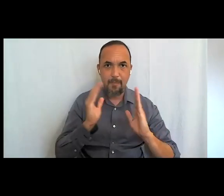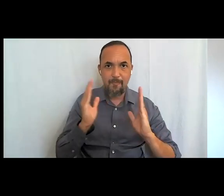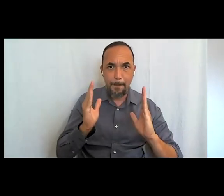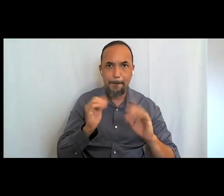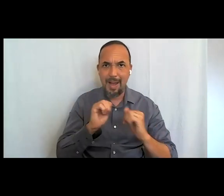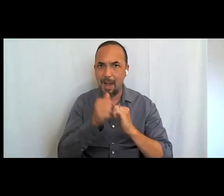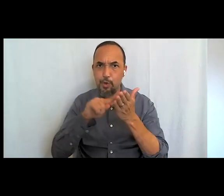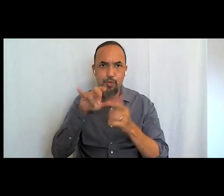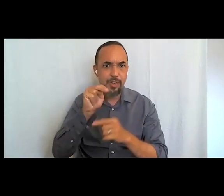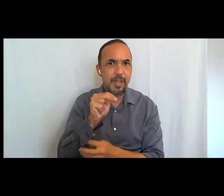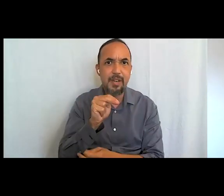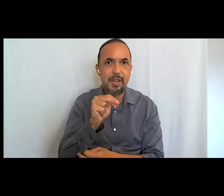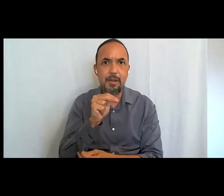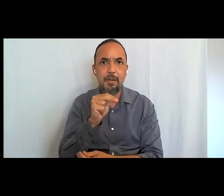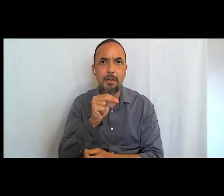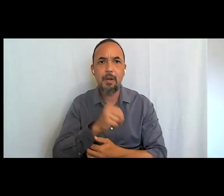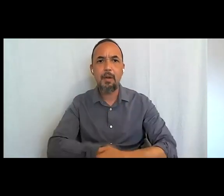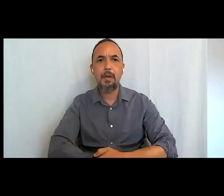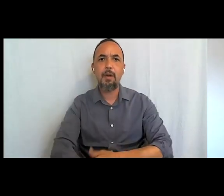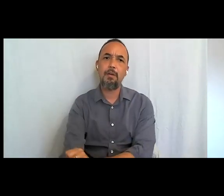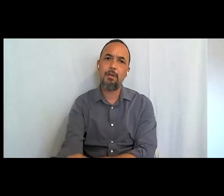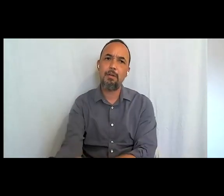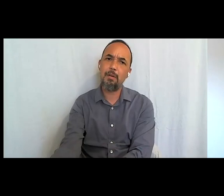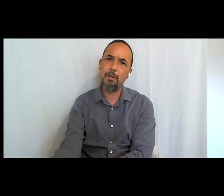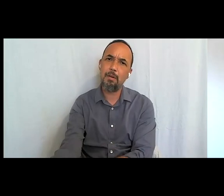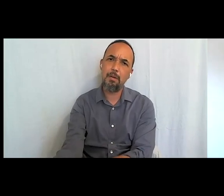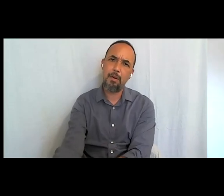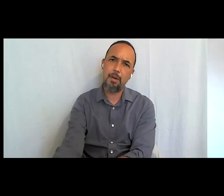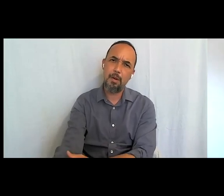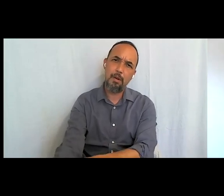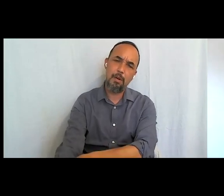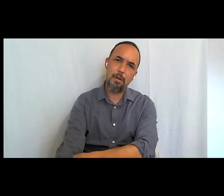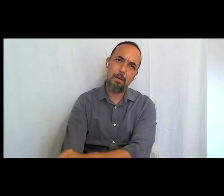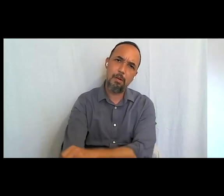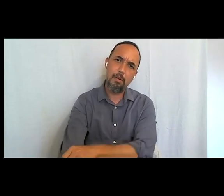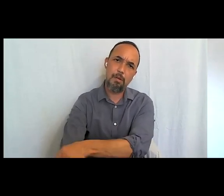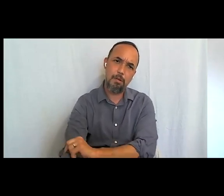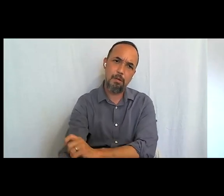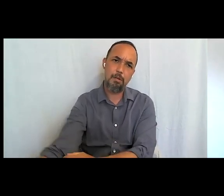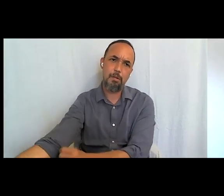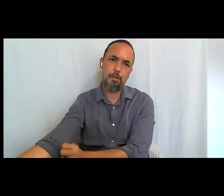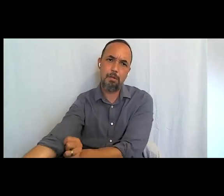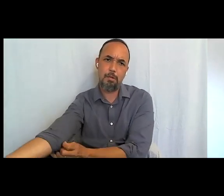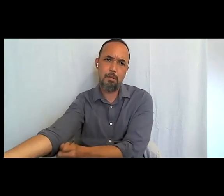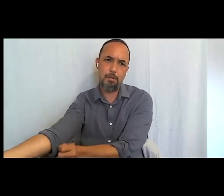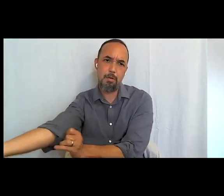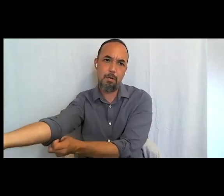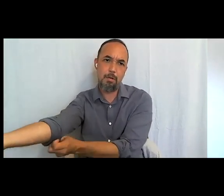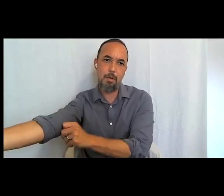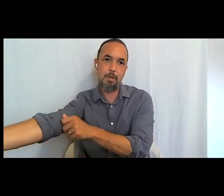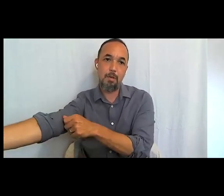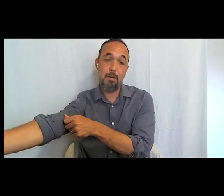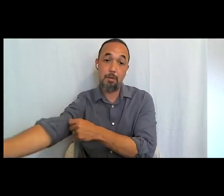know, seeing some questions. Maggie Martin says, what if you can only do the hunt a couple of days and not the whole